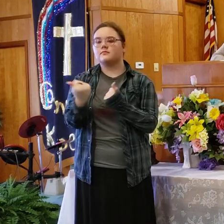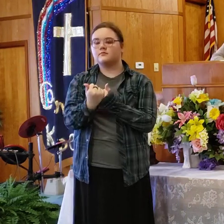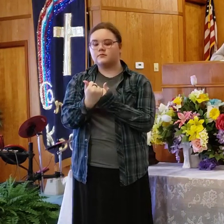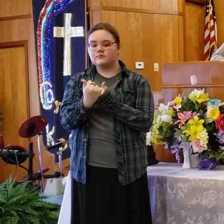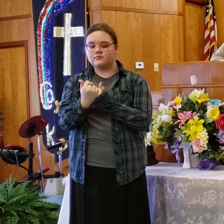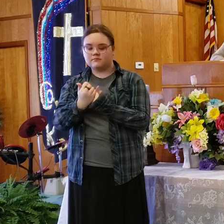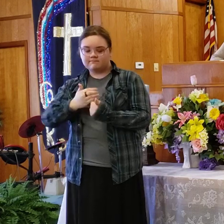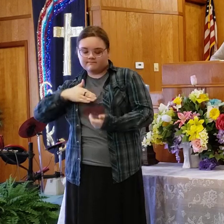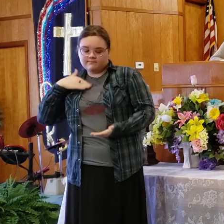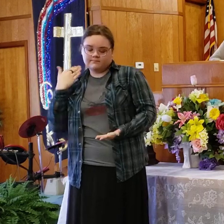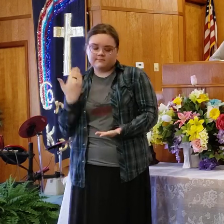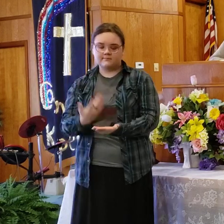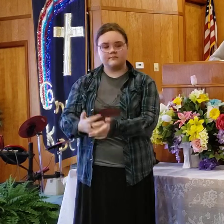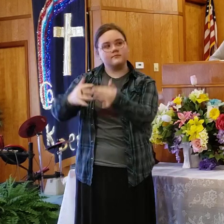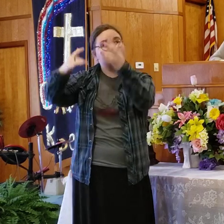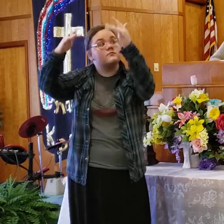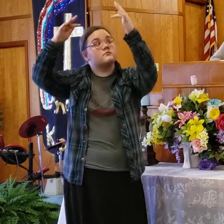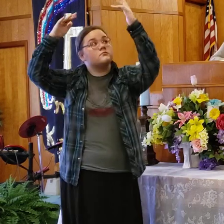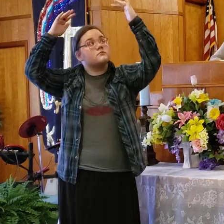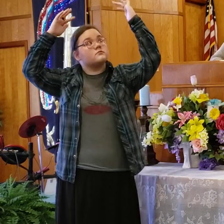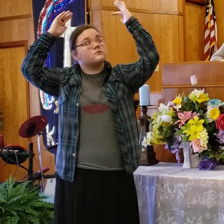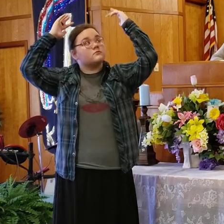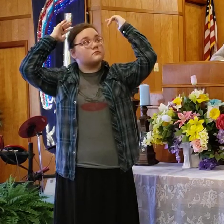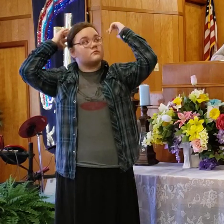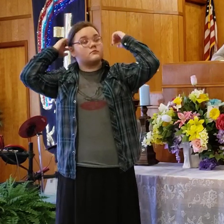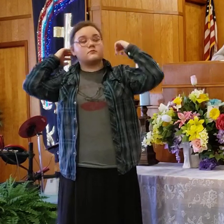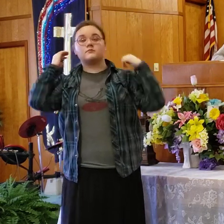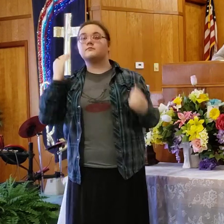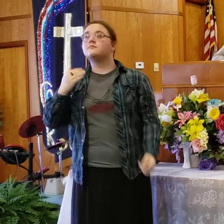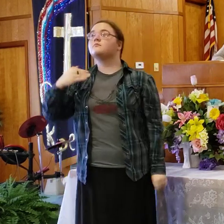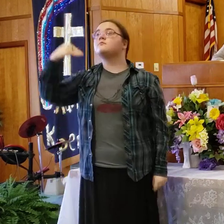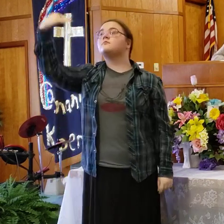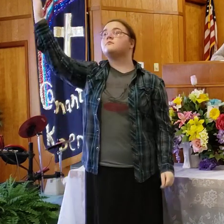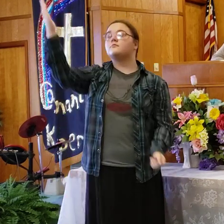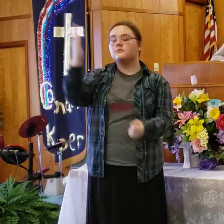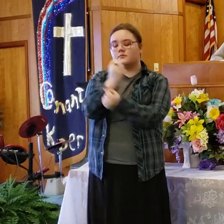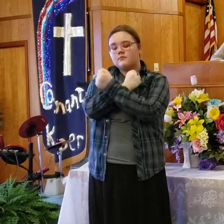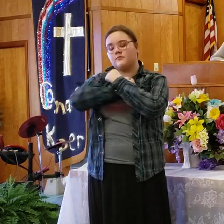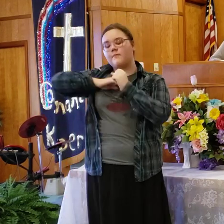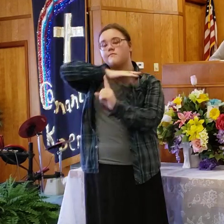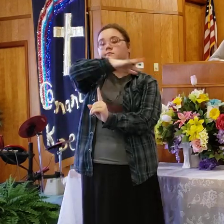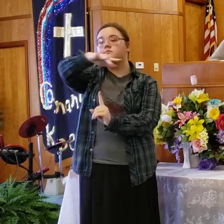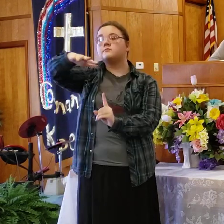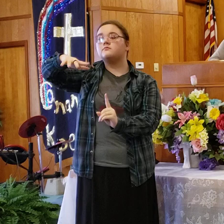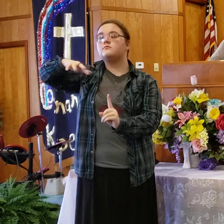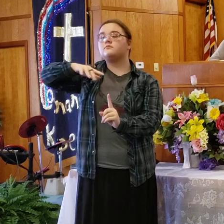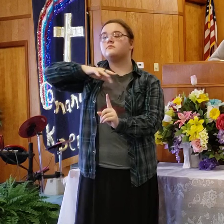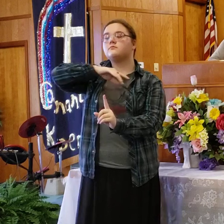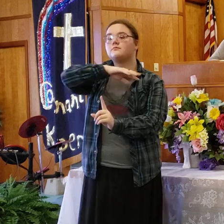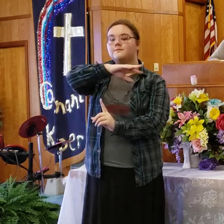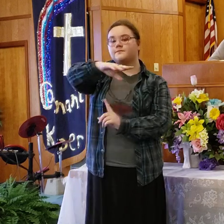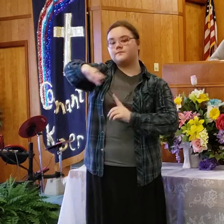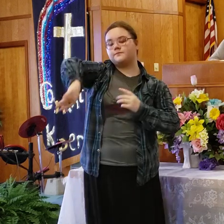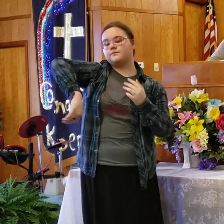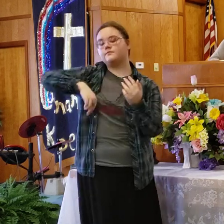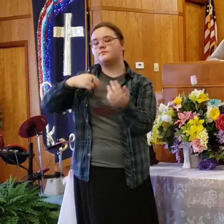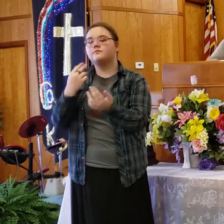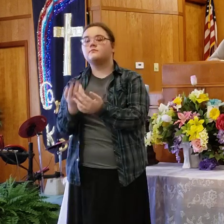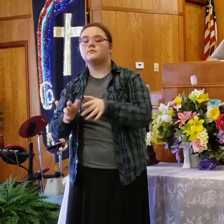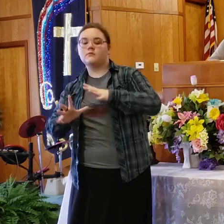anchor, and my sails are torn. Your love surrounds me